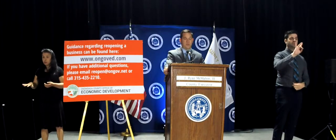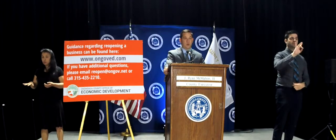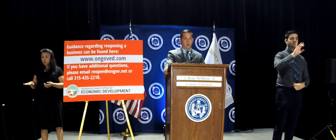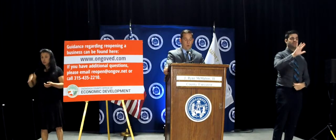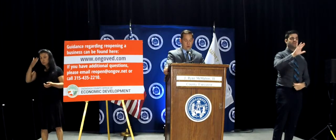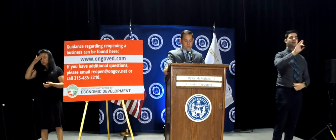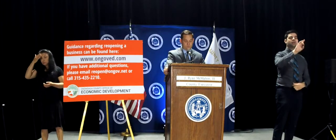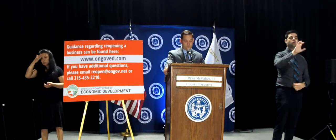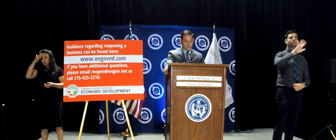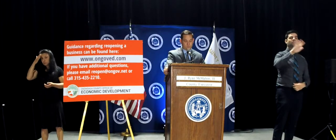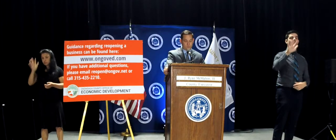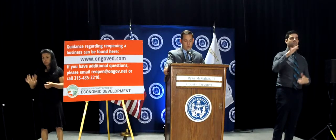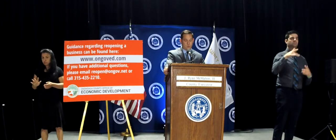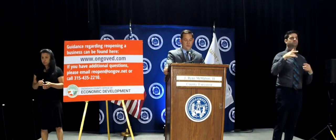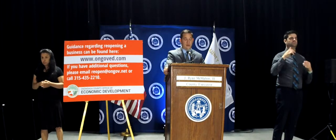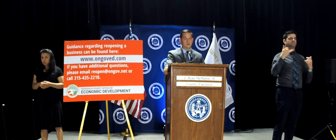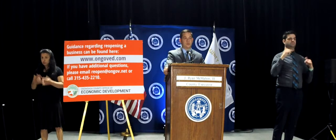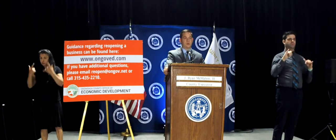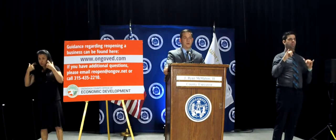Recoveries up 31.